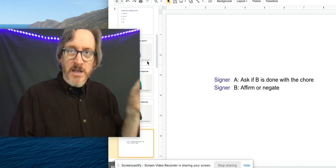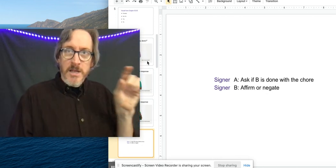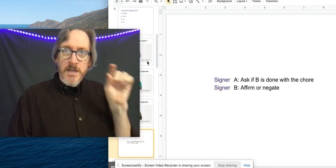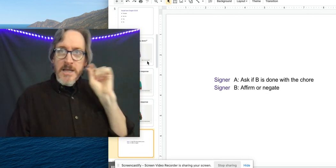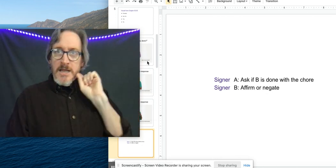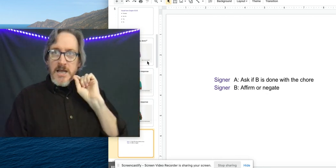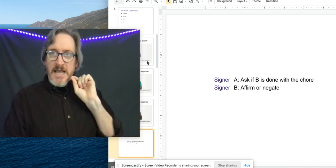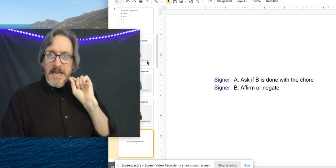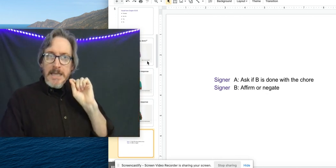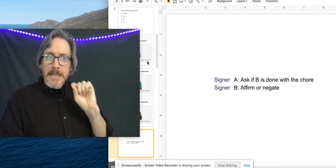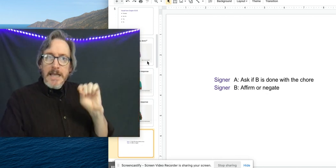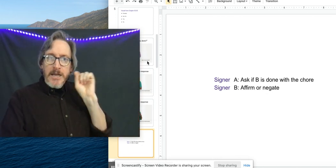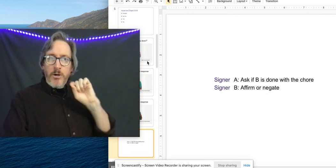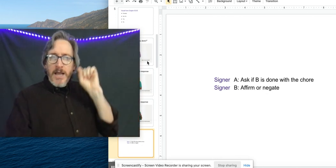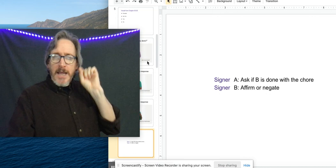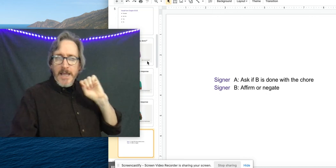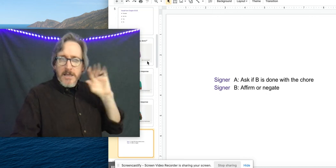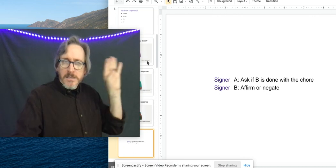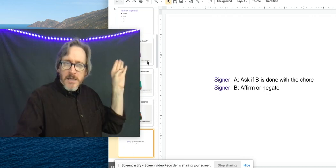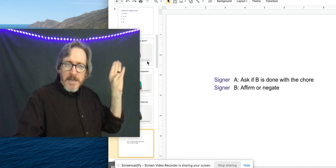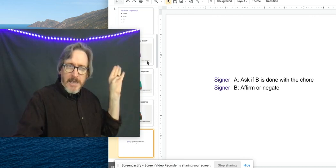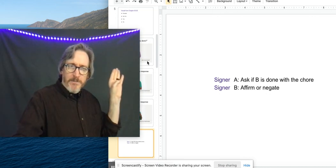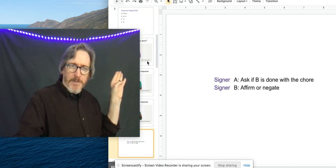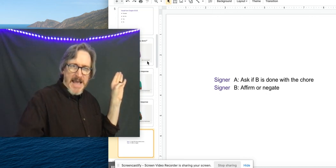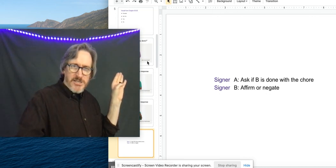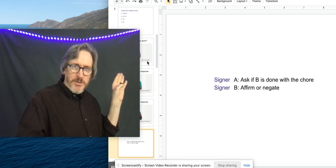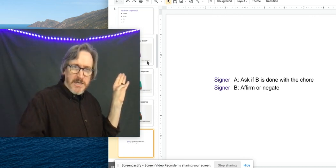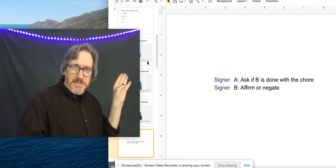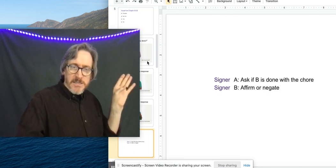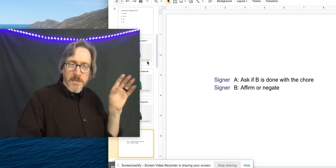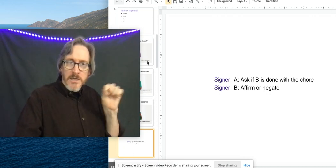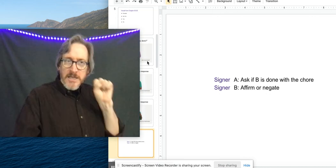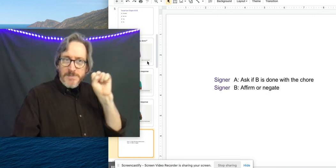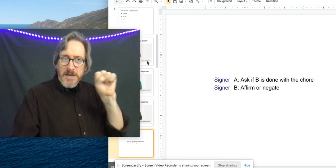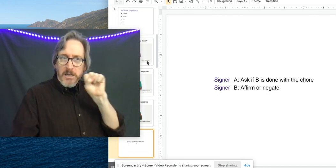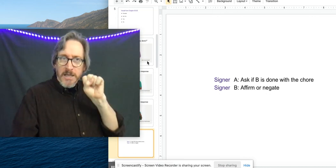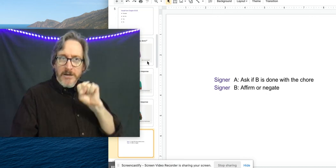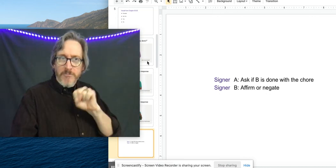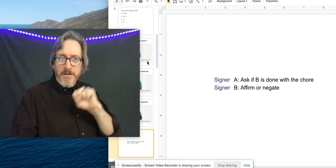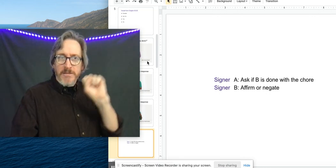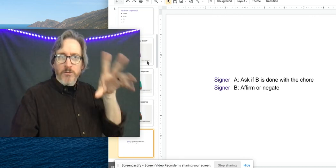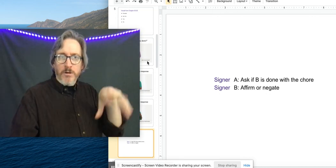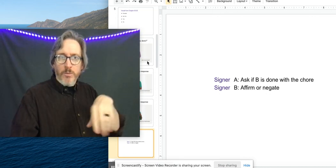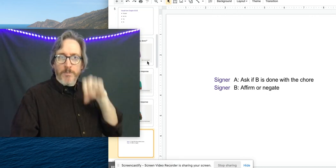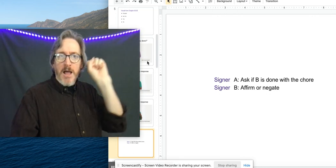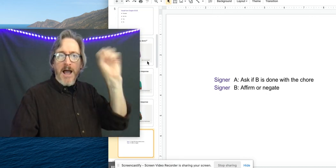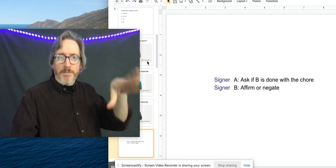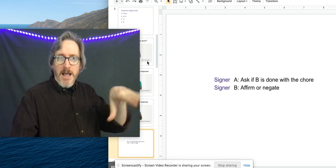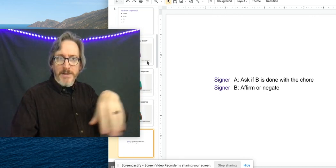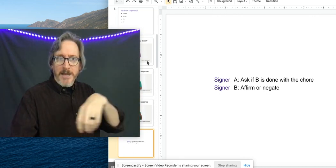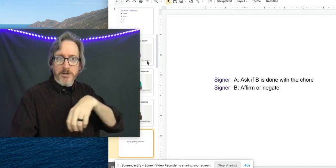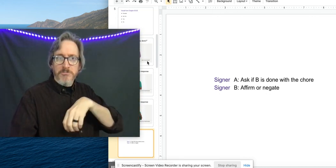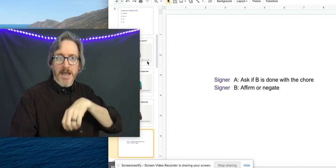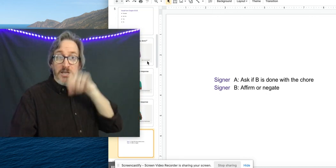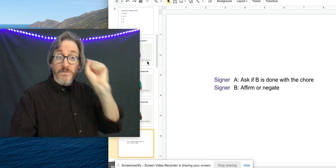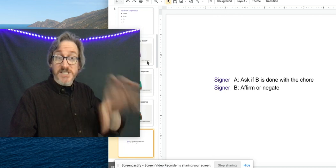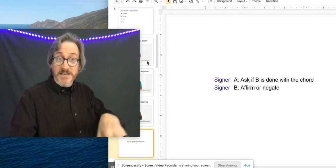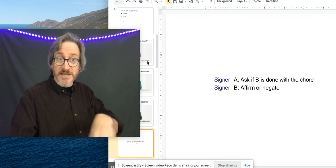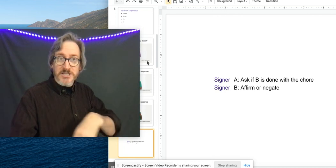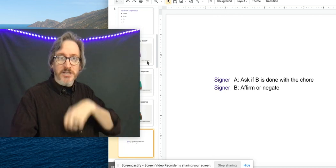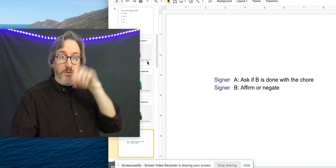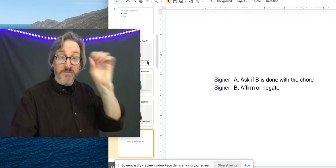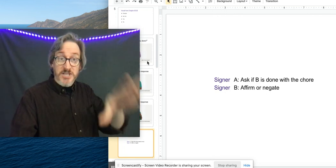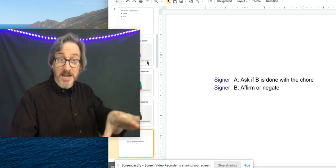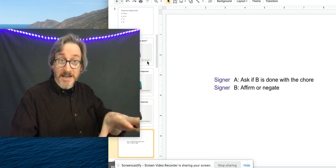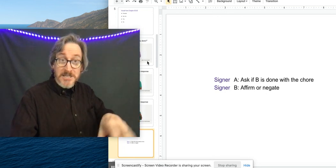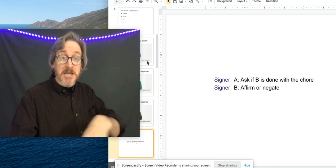stuff, in past units. It's been a little hit and run thing where I plop it in and you've seen